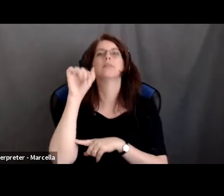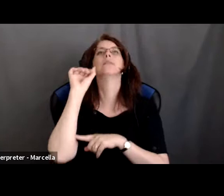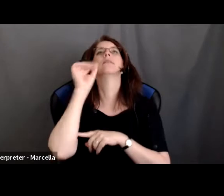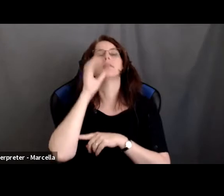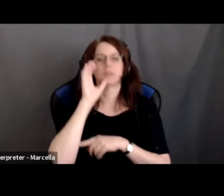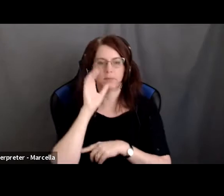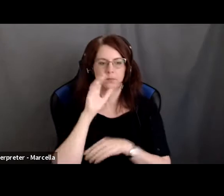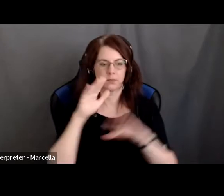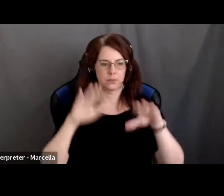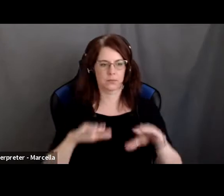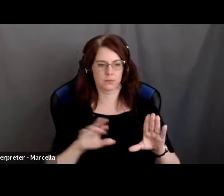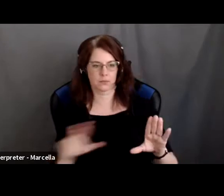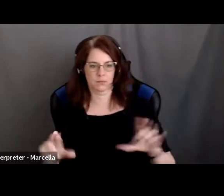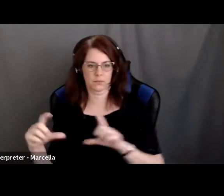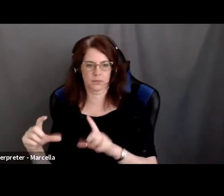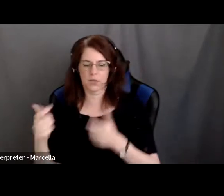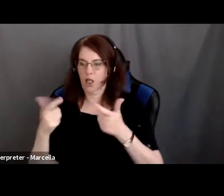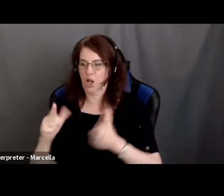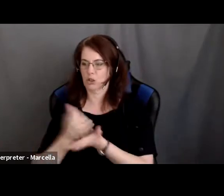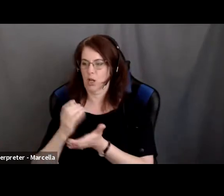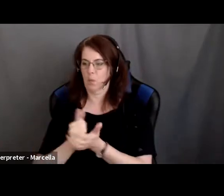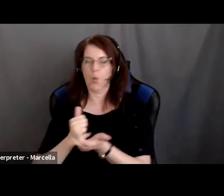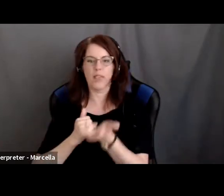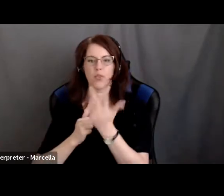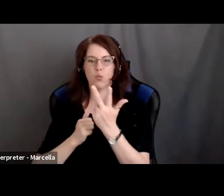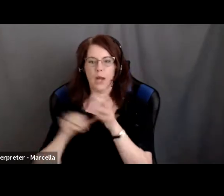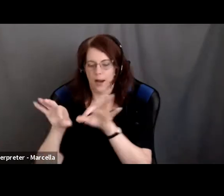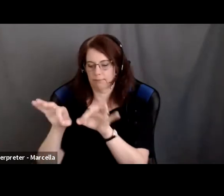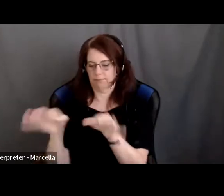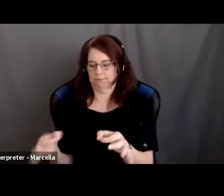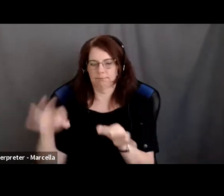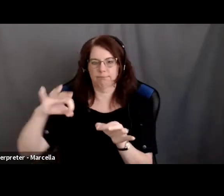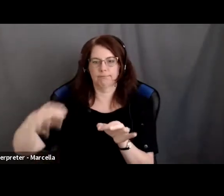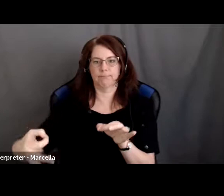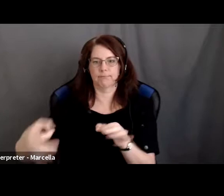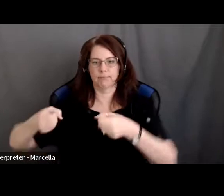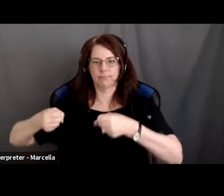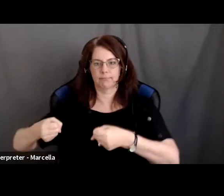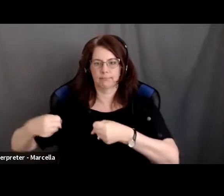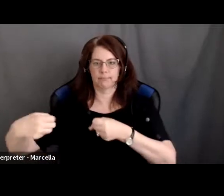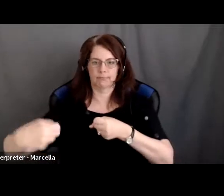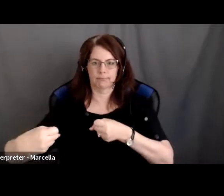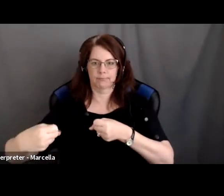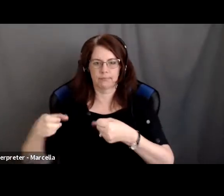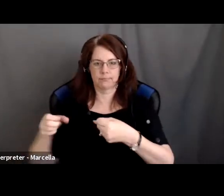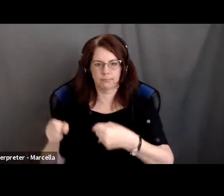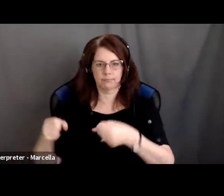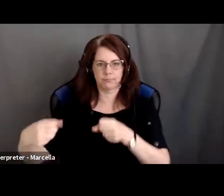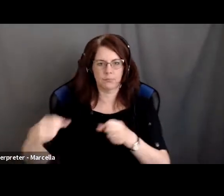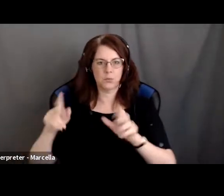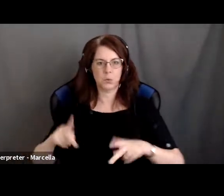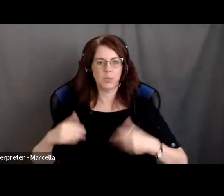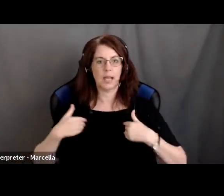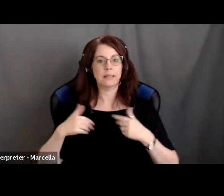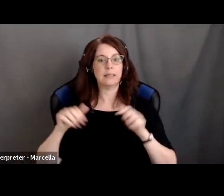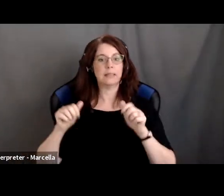then in the lower left-hand corner, we just have a large cup with 3 kind of big grip handles on it, so that a person has